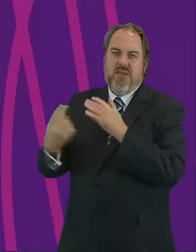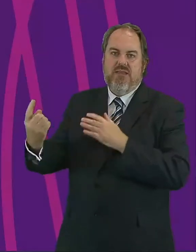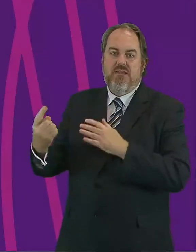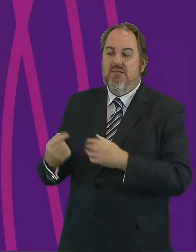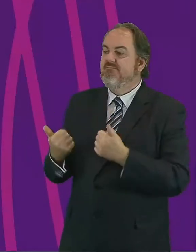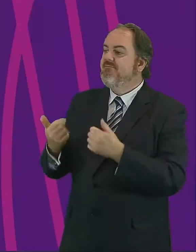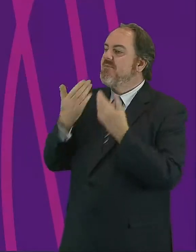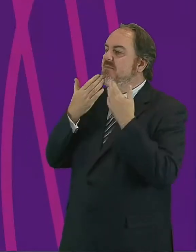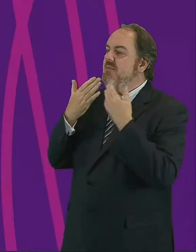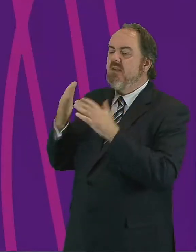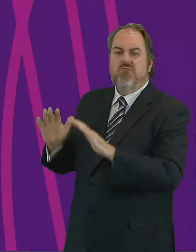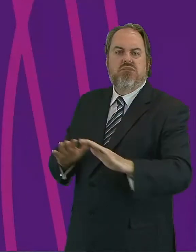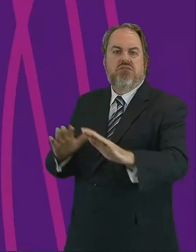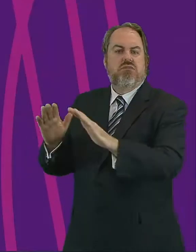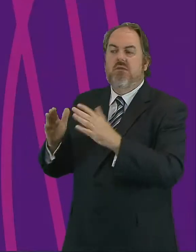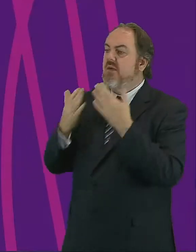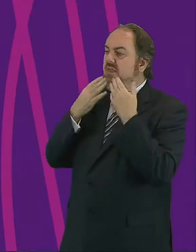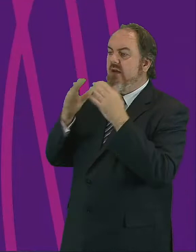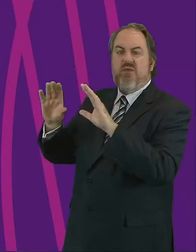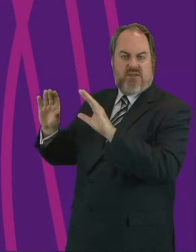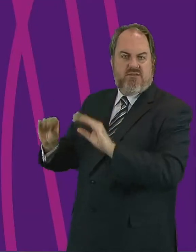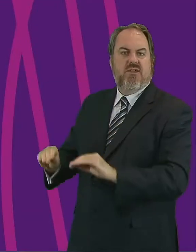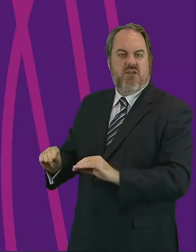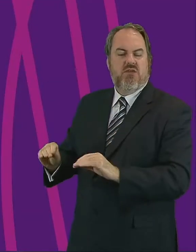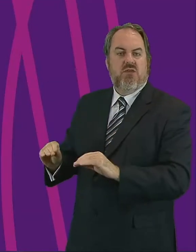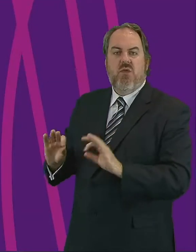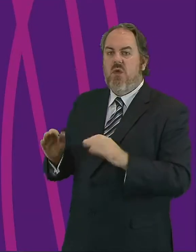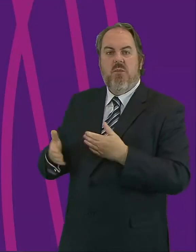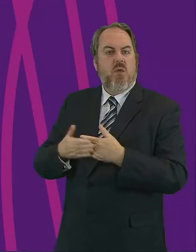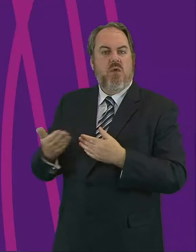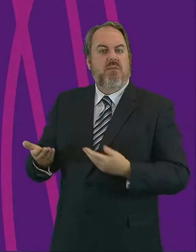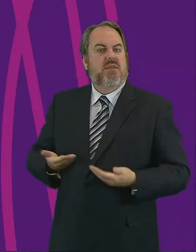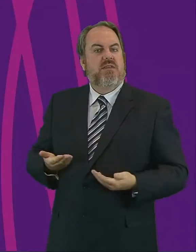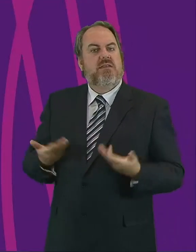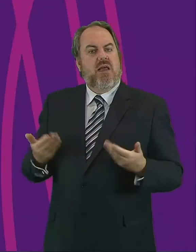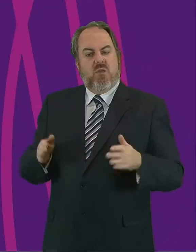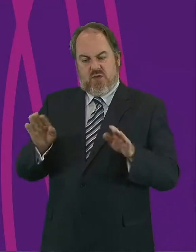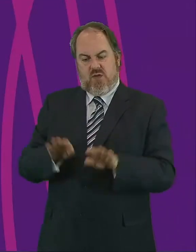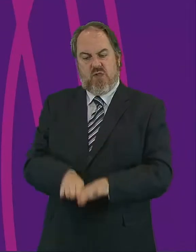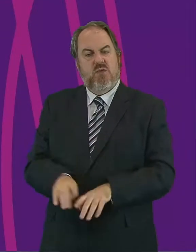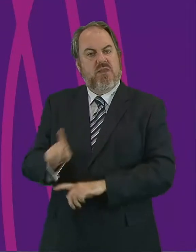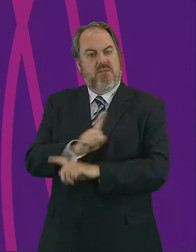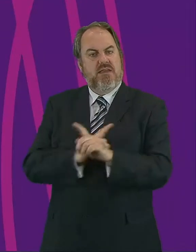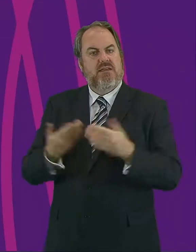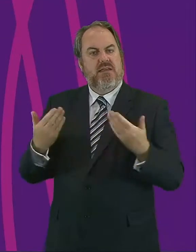concludes questions on the statement, and as there is no other business, I close this meeting of Parliament.